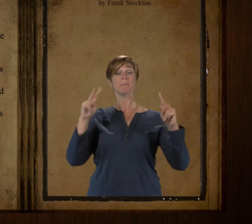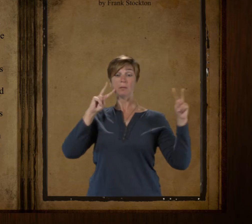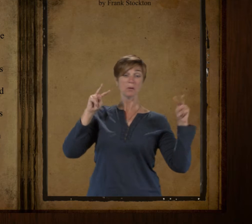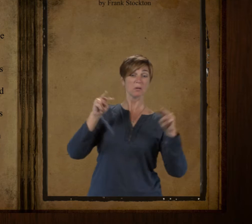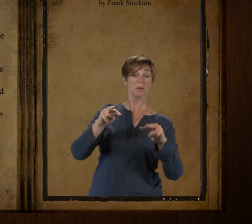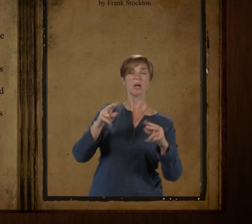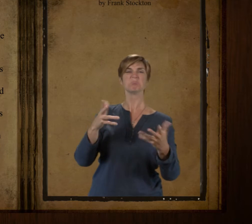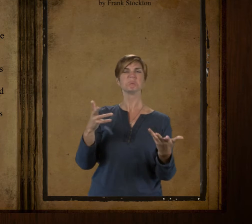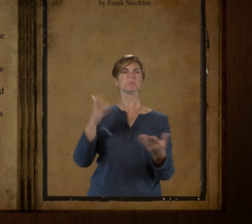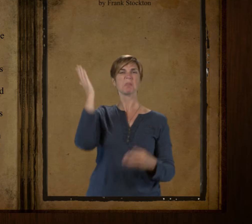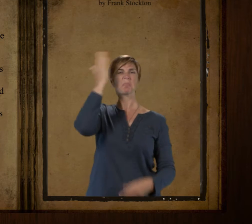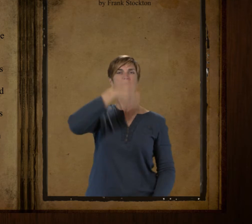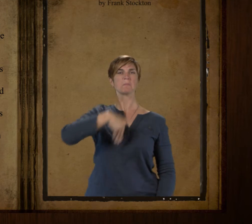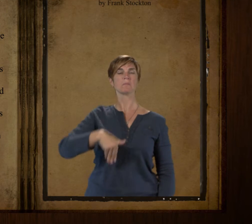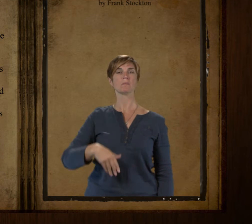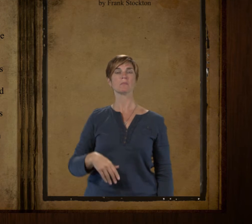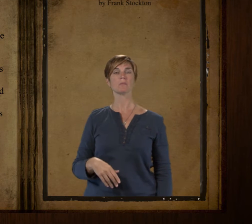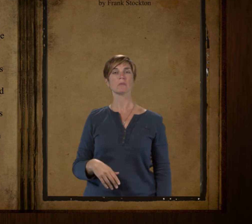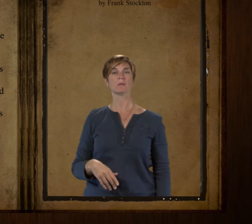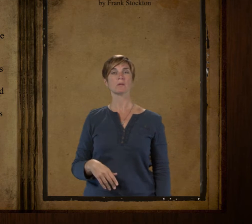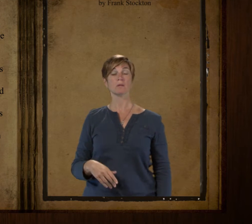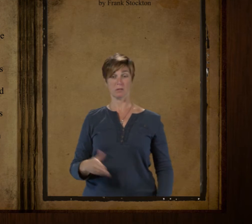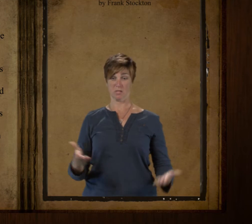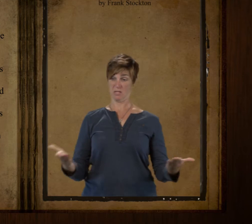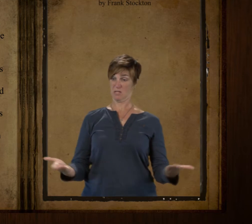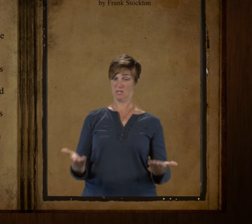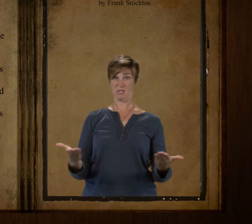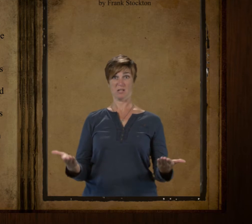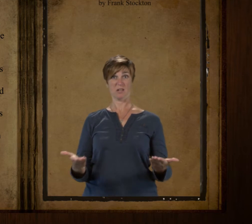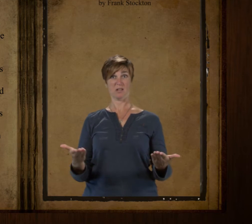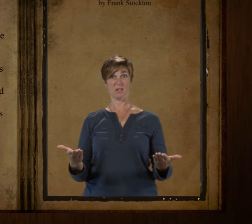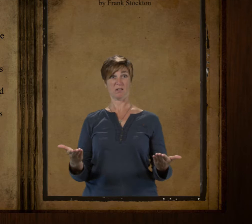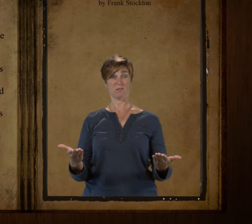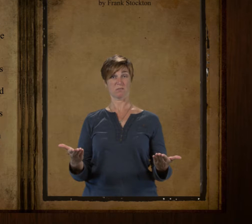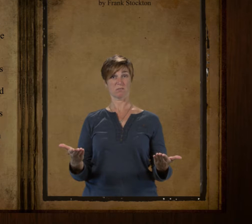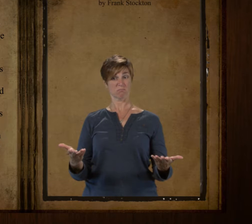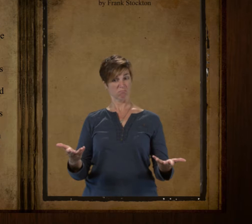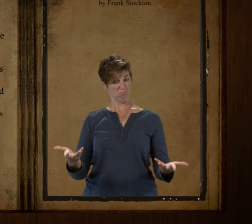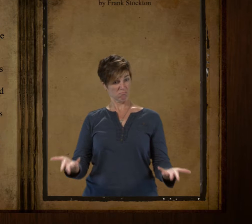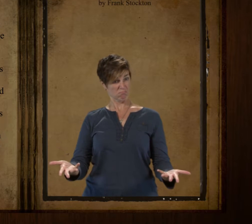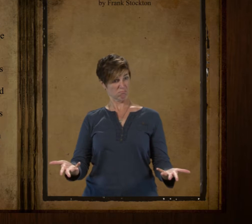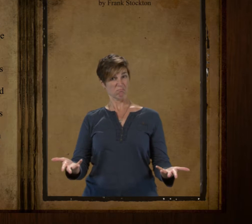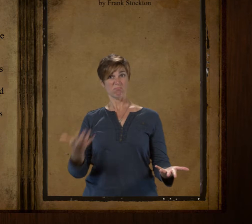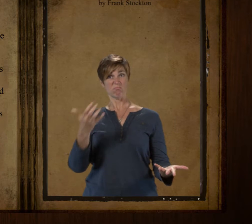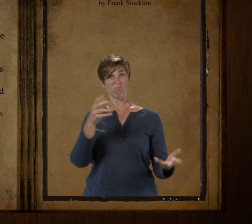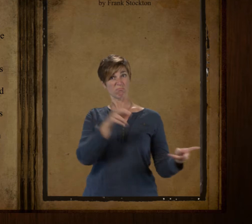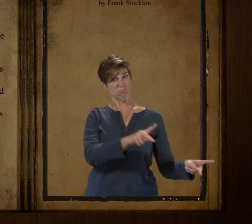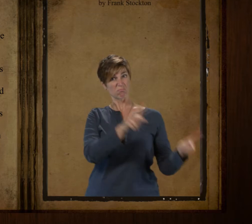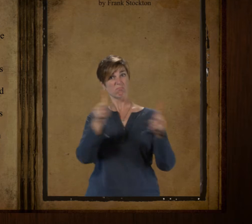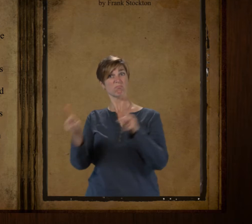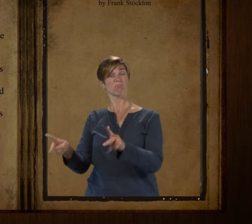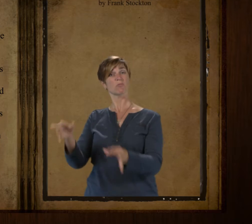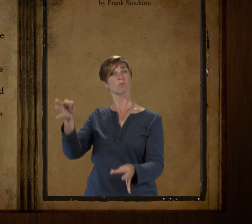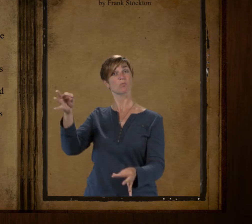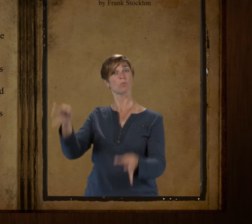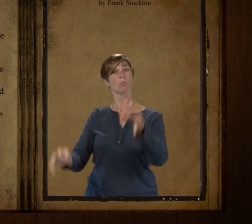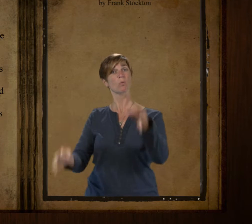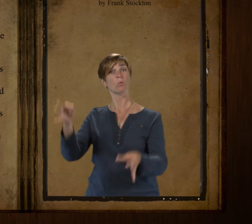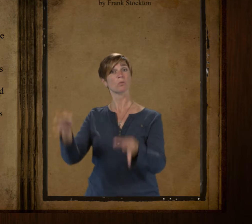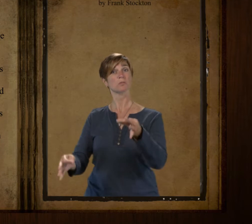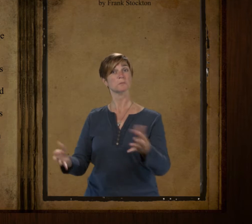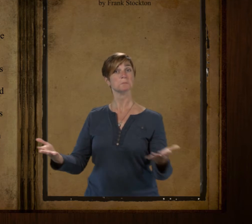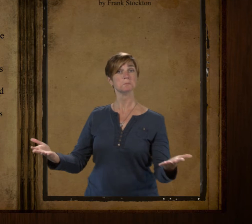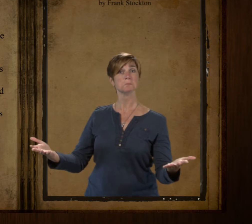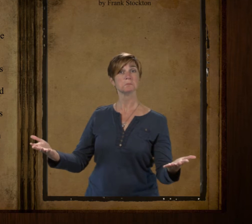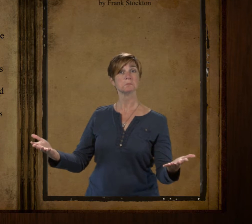This vast amphitheater, with its encircling galleries, its mysterious vaults,